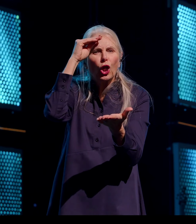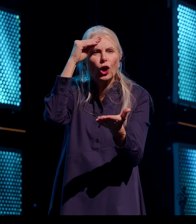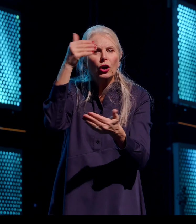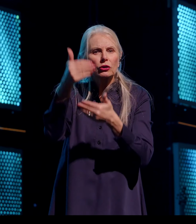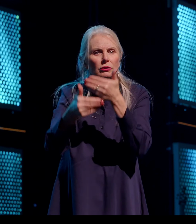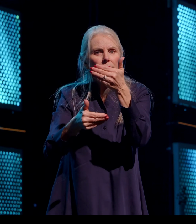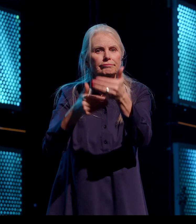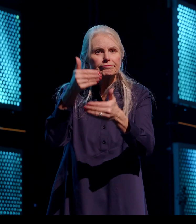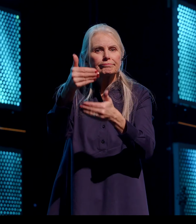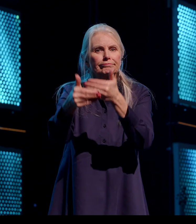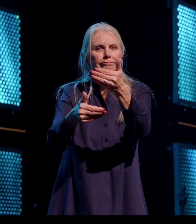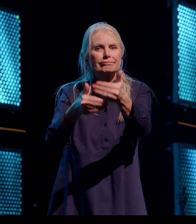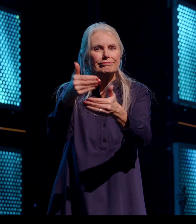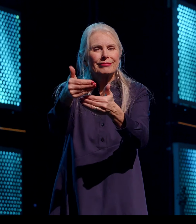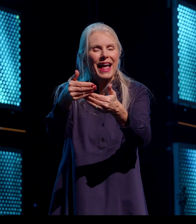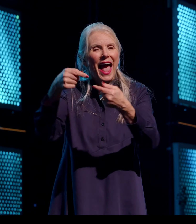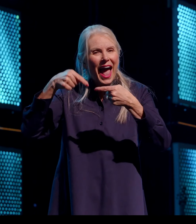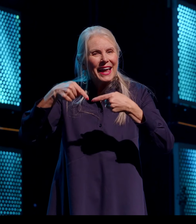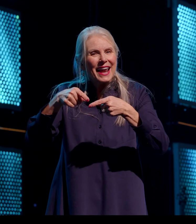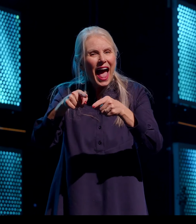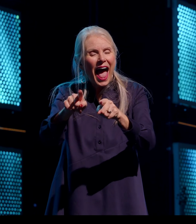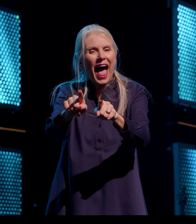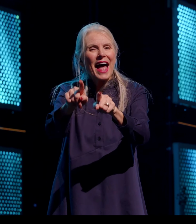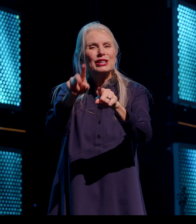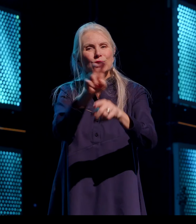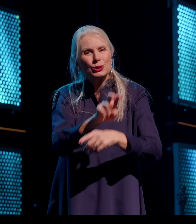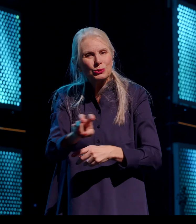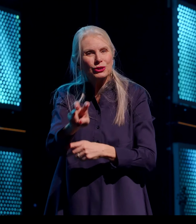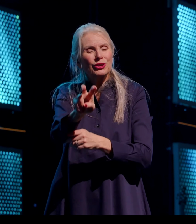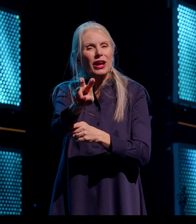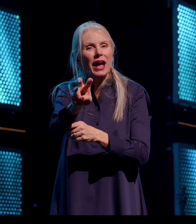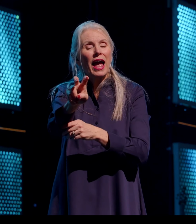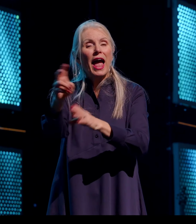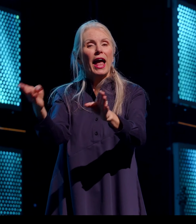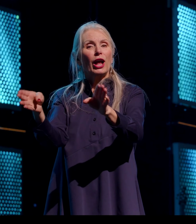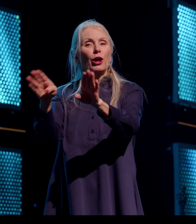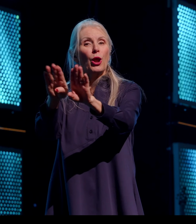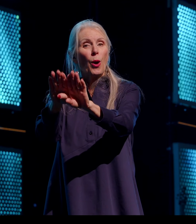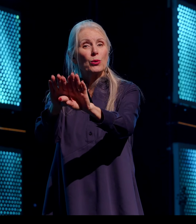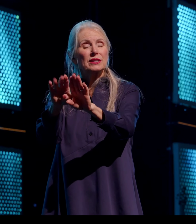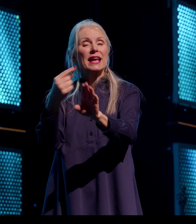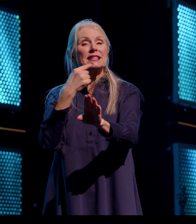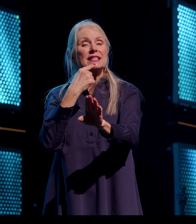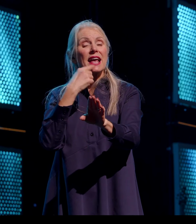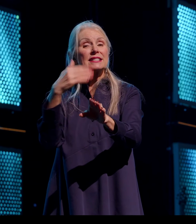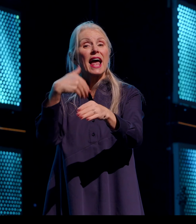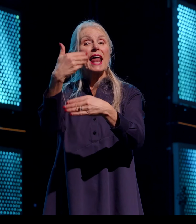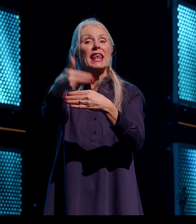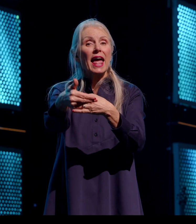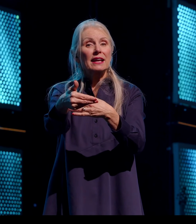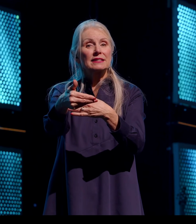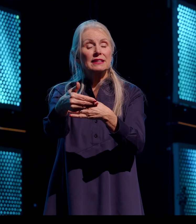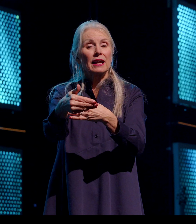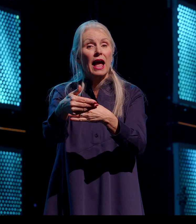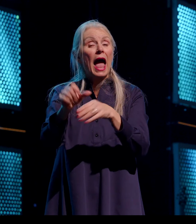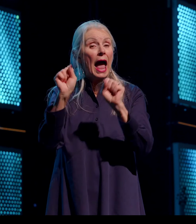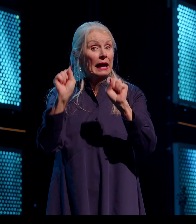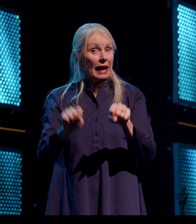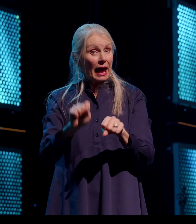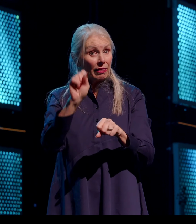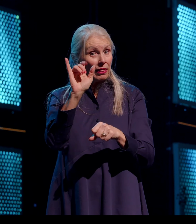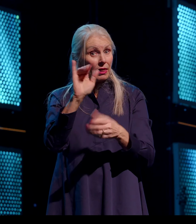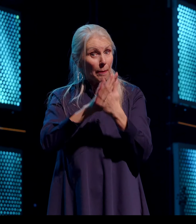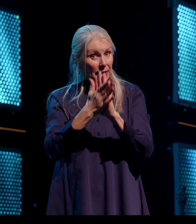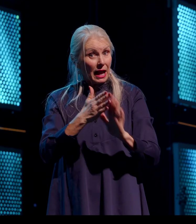that, God, at closed door, God showed you an answer of what's next. Can that be emotional in your life when God